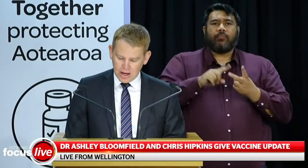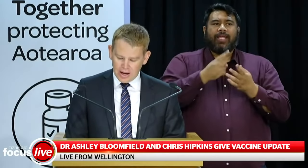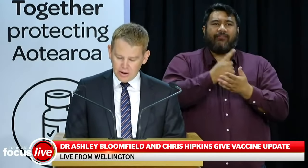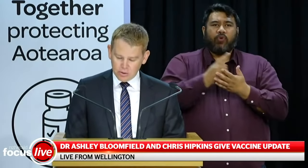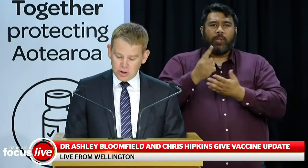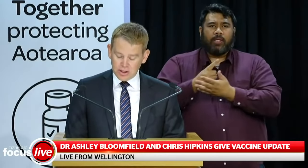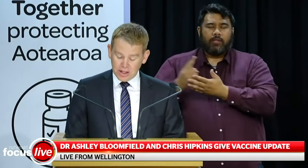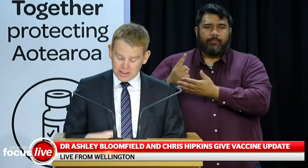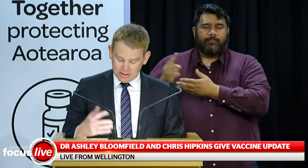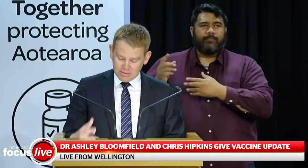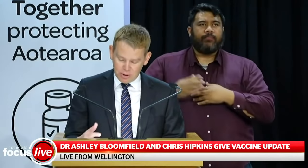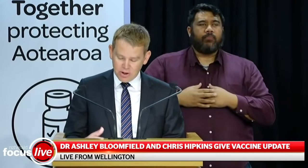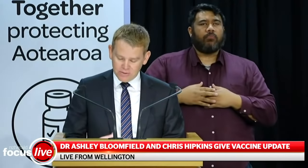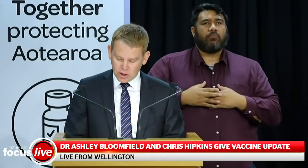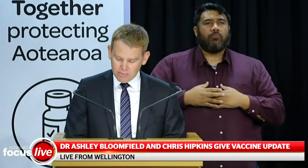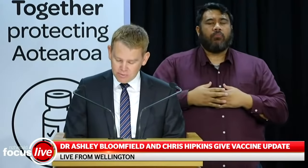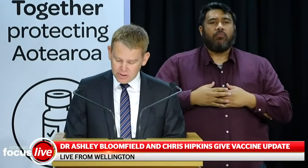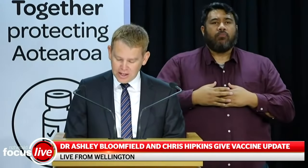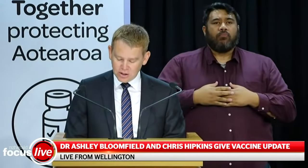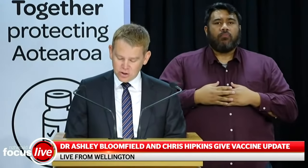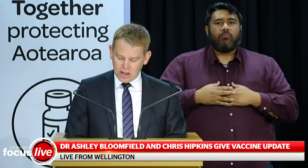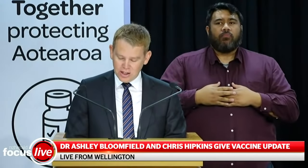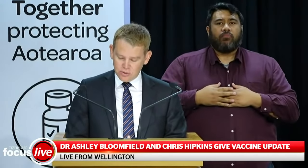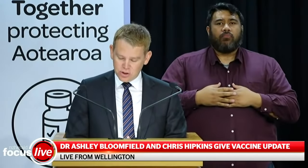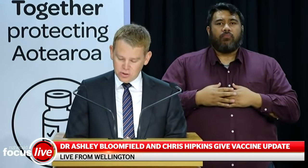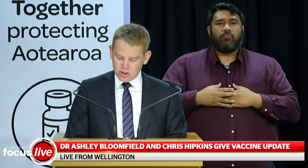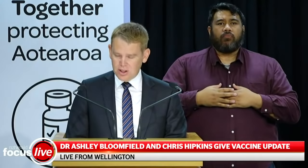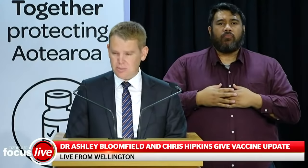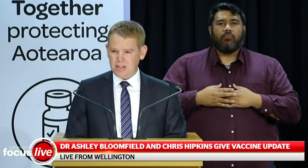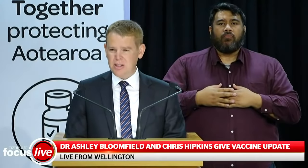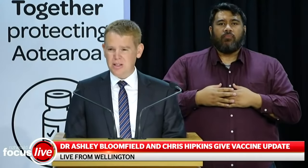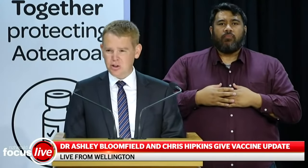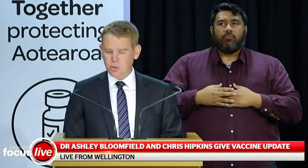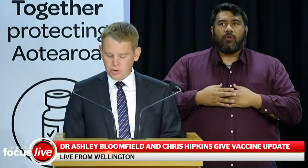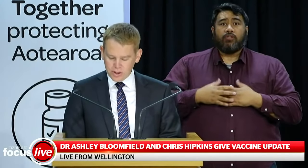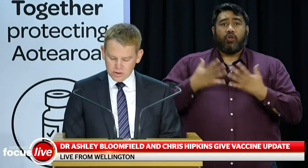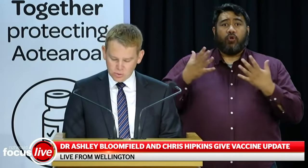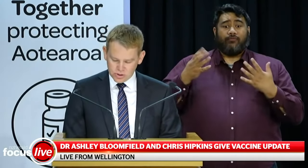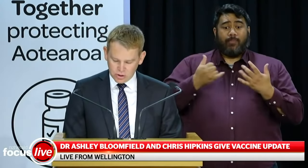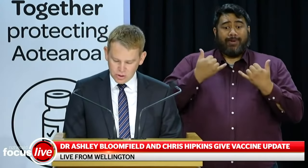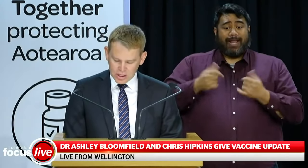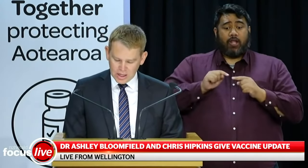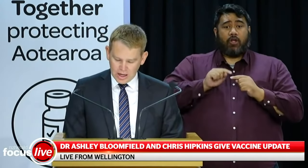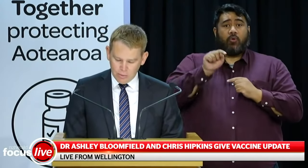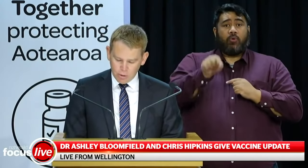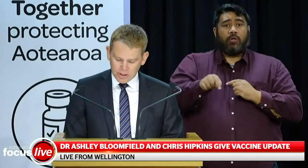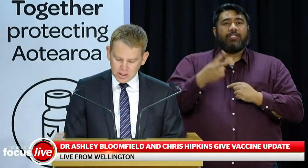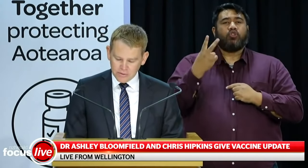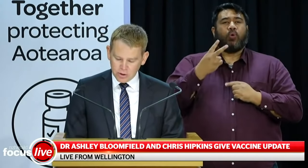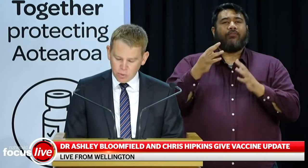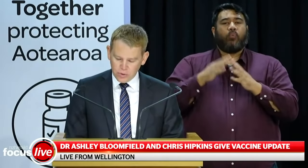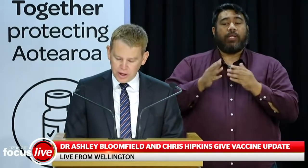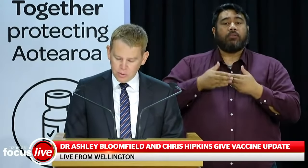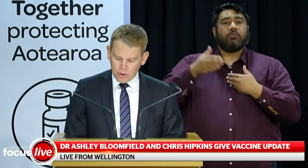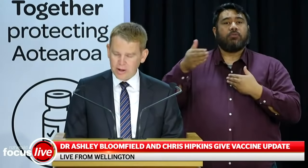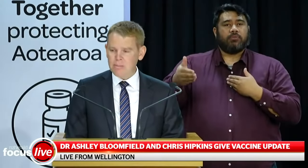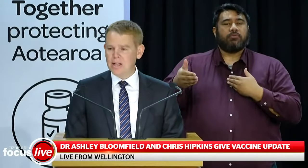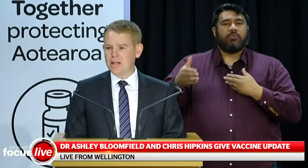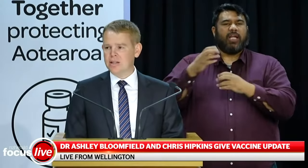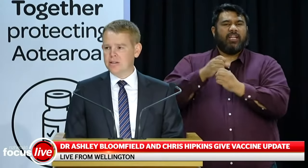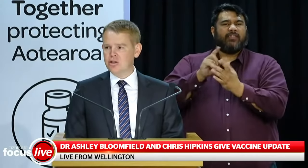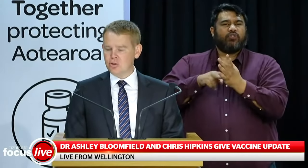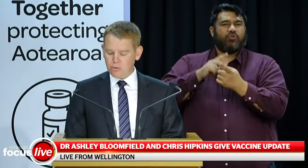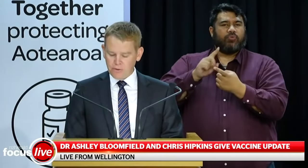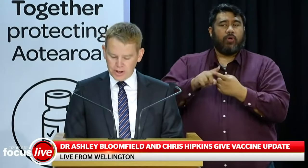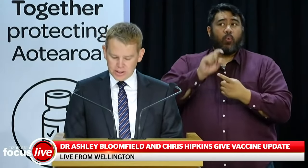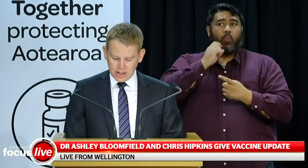month, the next period of time leading to the end of June, so that's basically the next 12 weeks or so, we'll be delivering more than 1